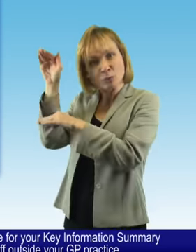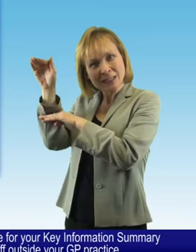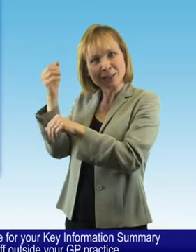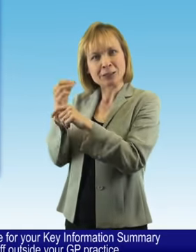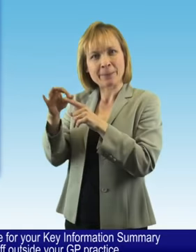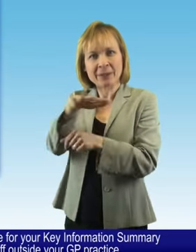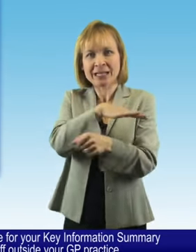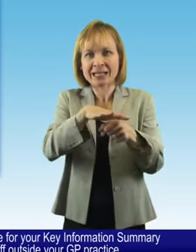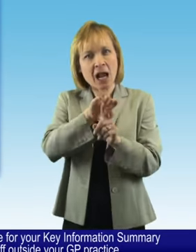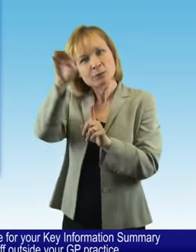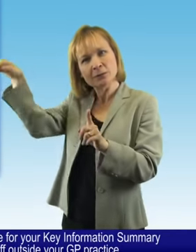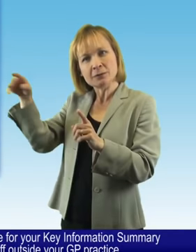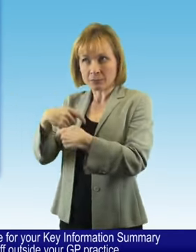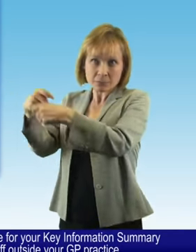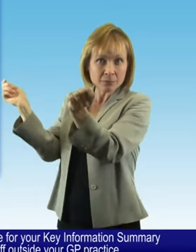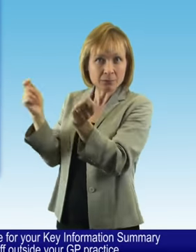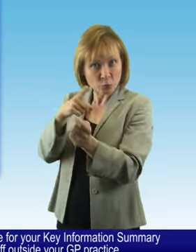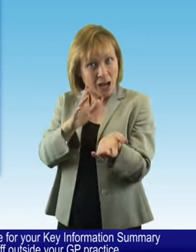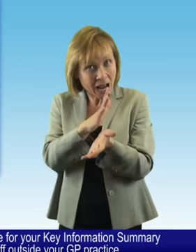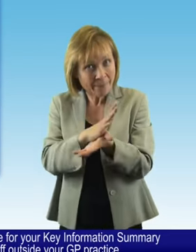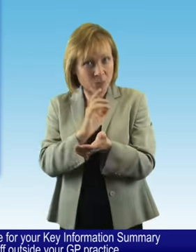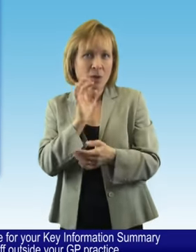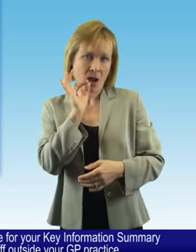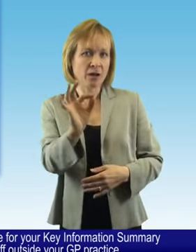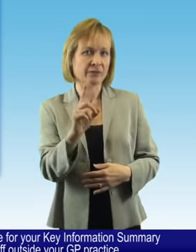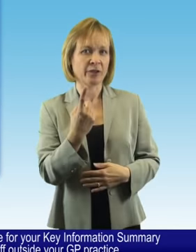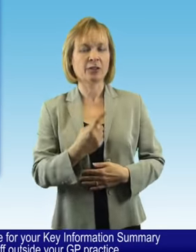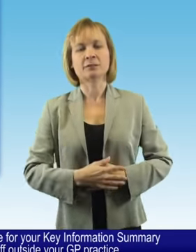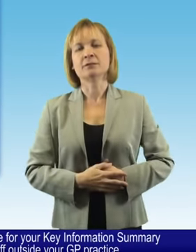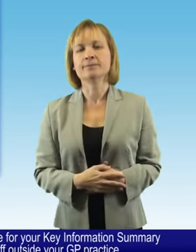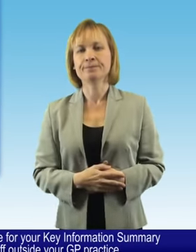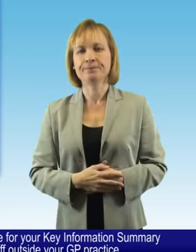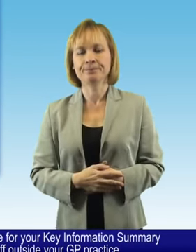staff outside your GP practice.